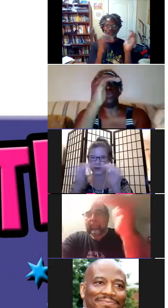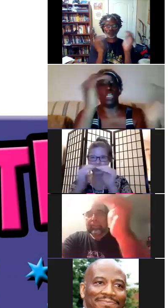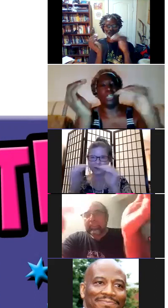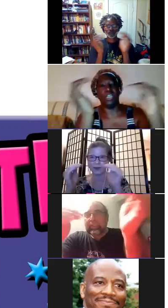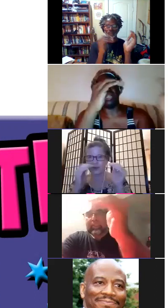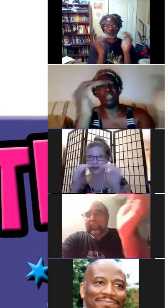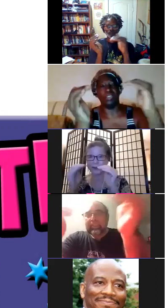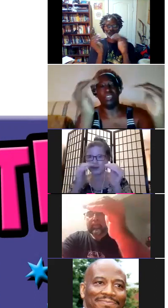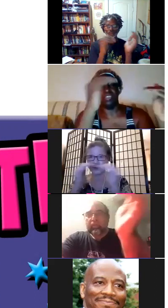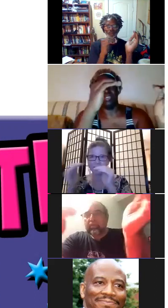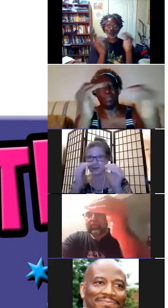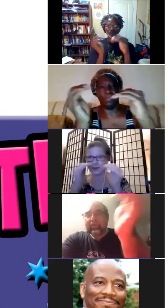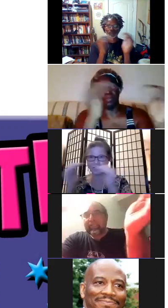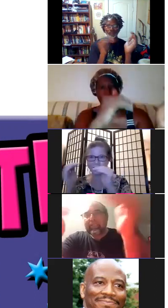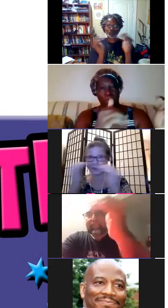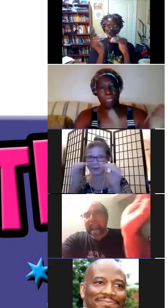War.